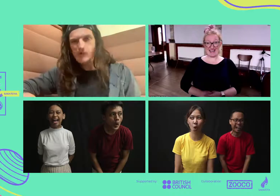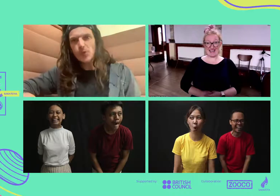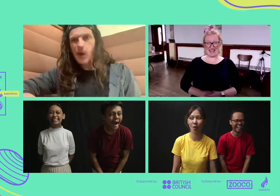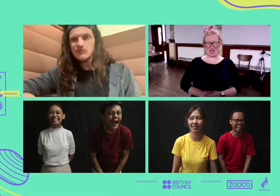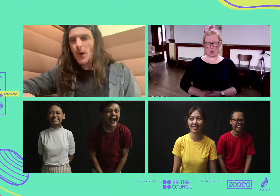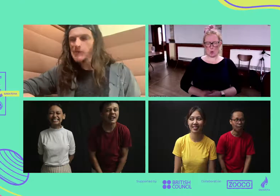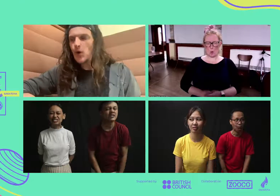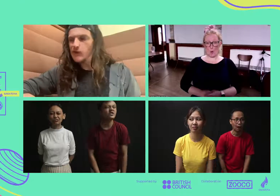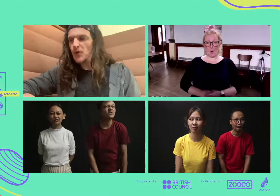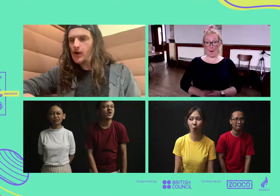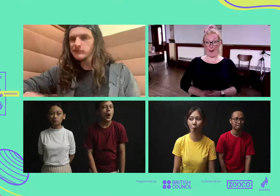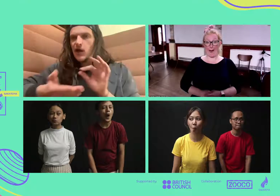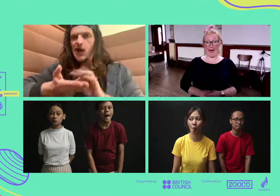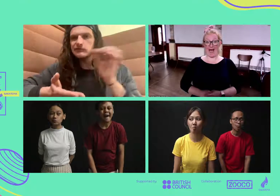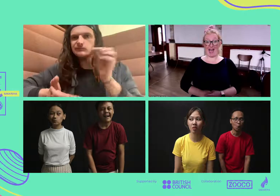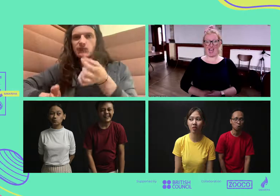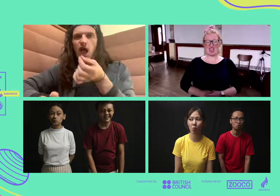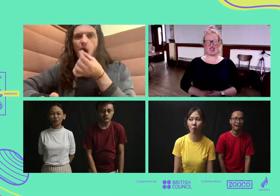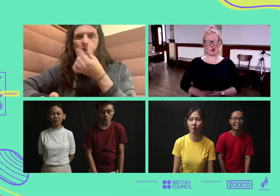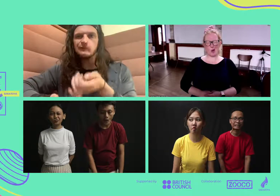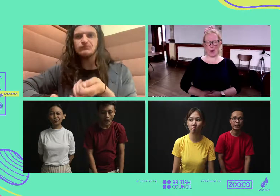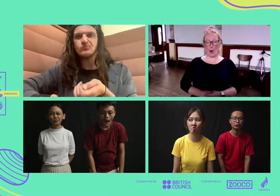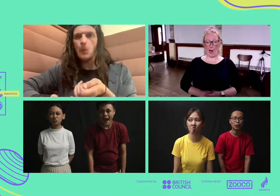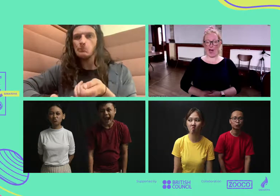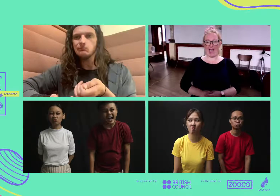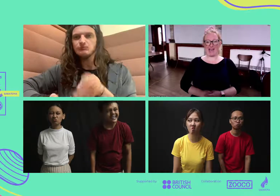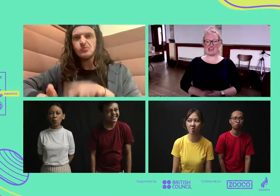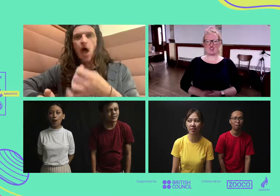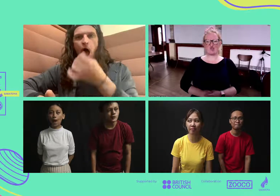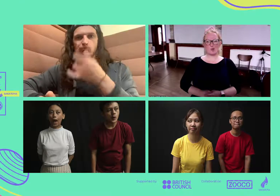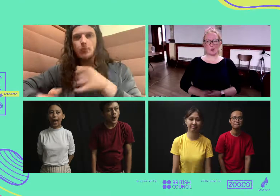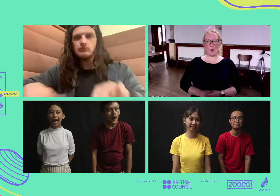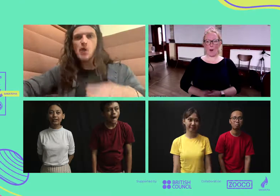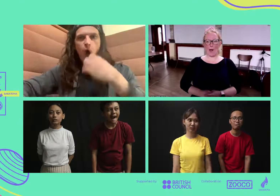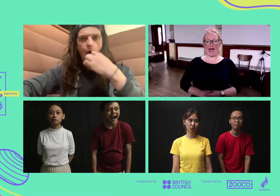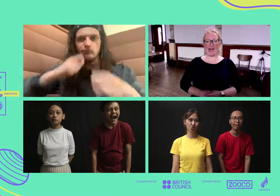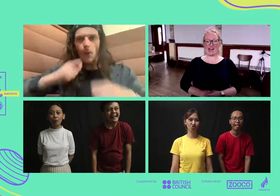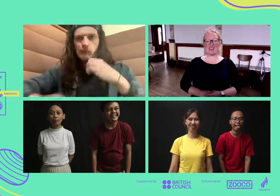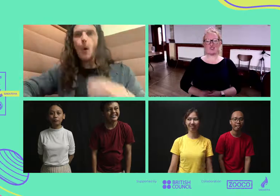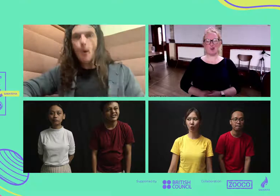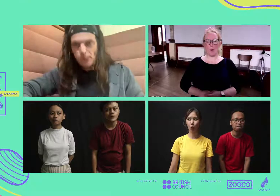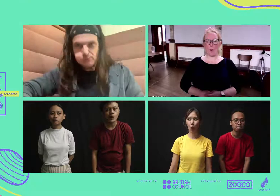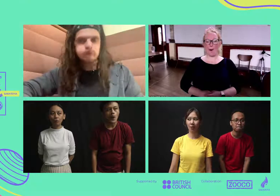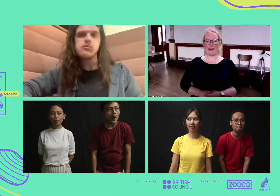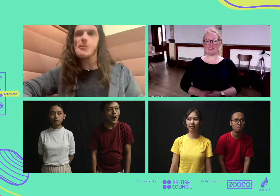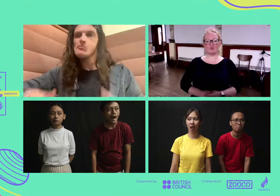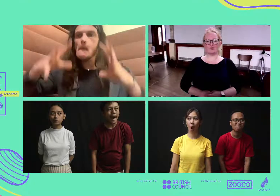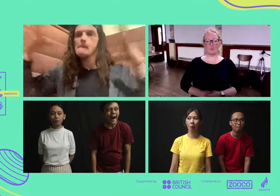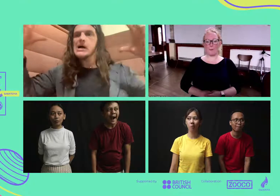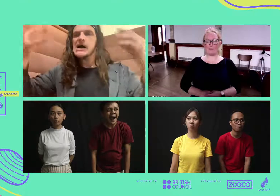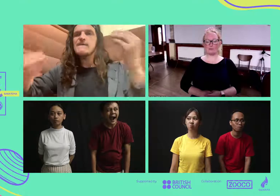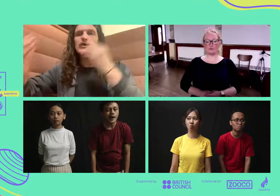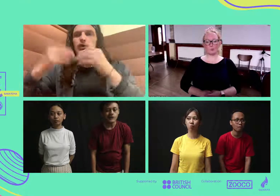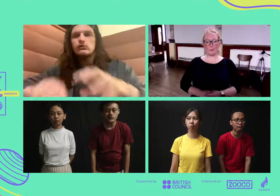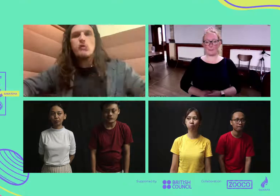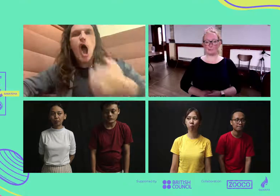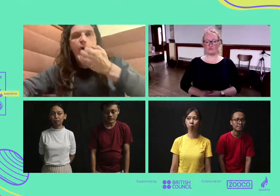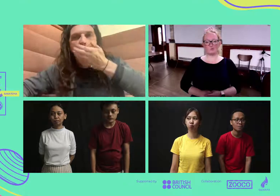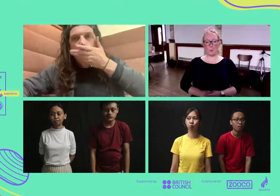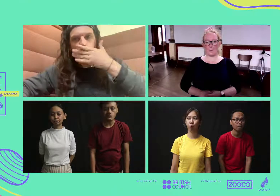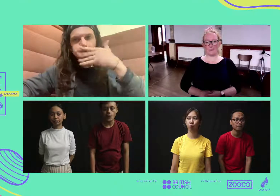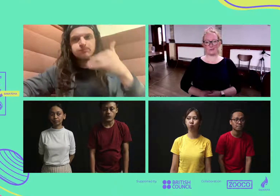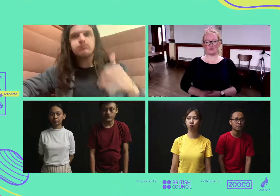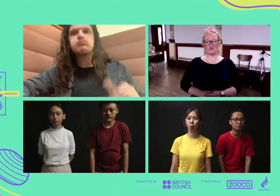So it's up to you now. A variety of facial expressions, whatever you want to do with your face. You can do some chewing, eat some popcorn, imagine you're